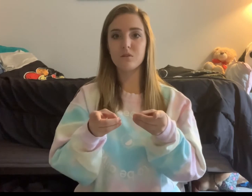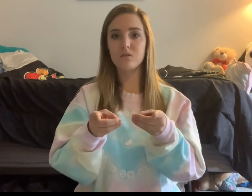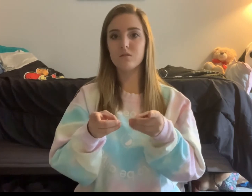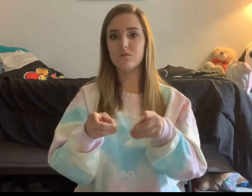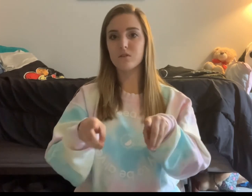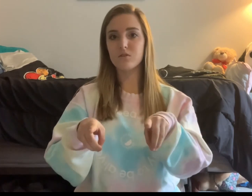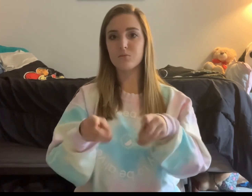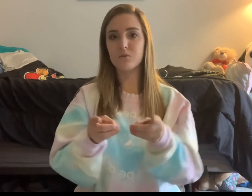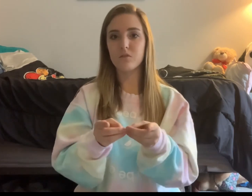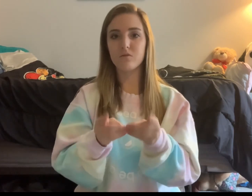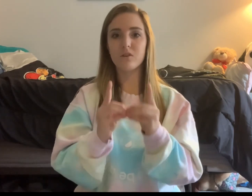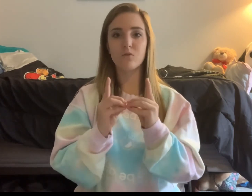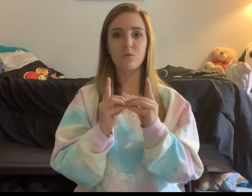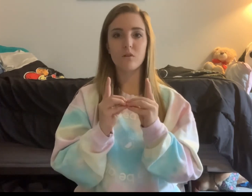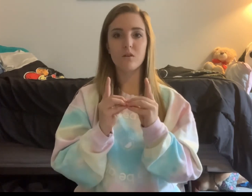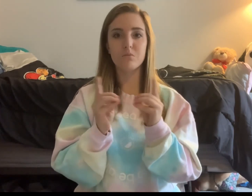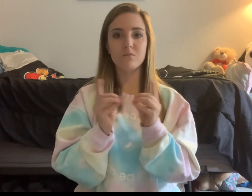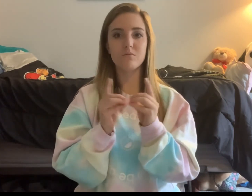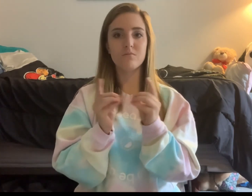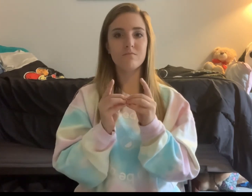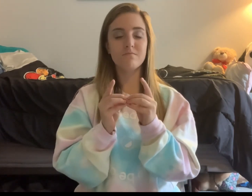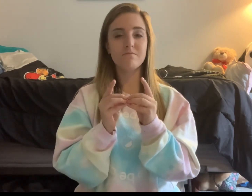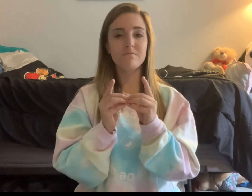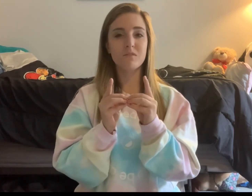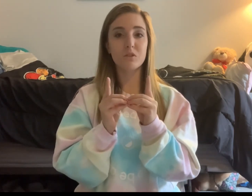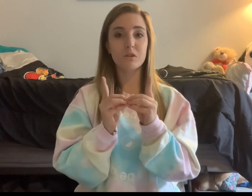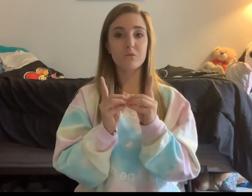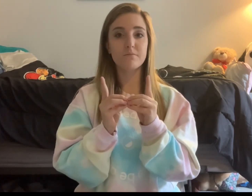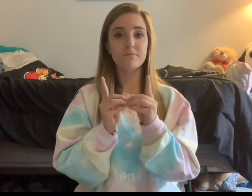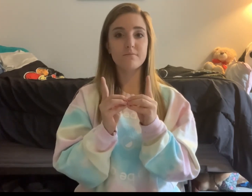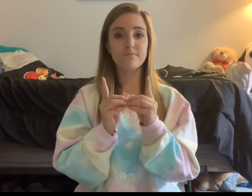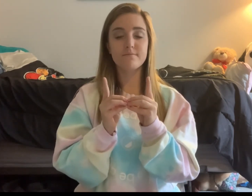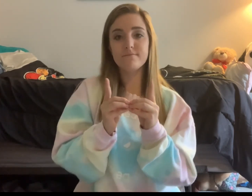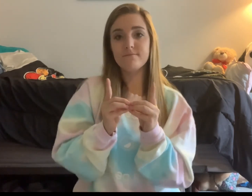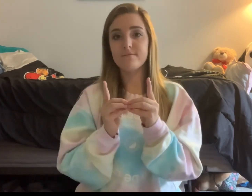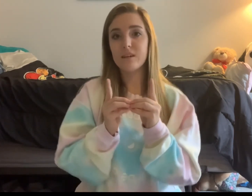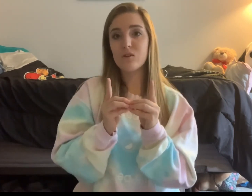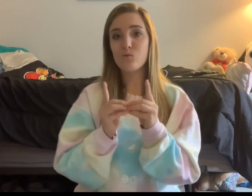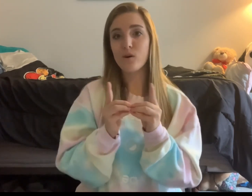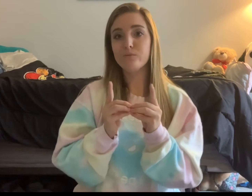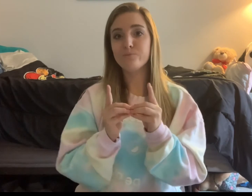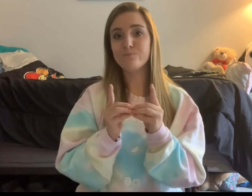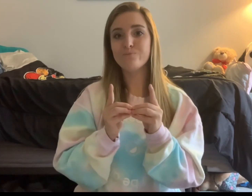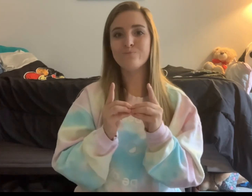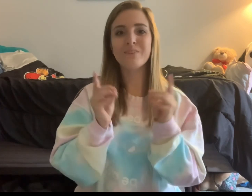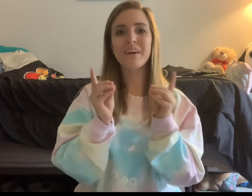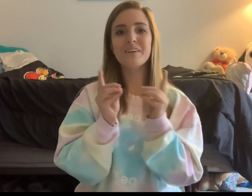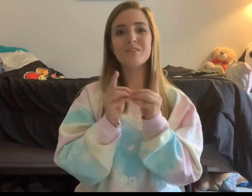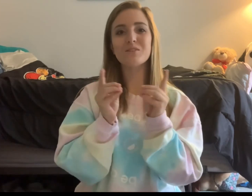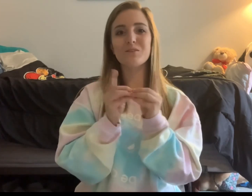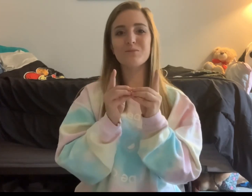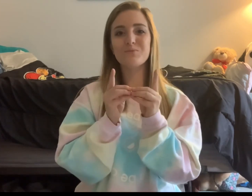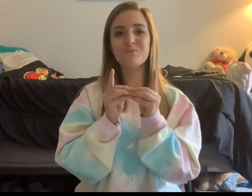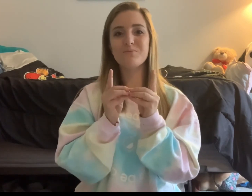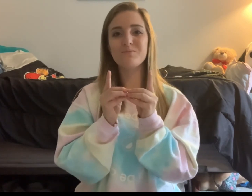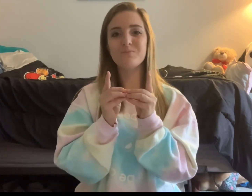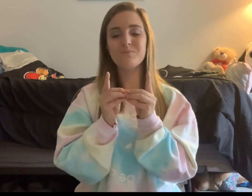the fingers are pointing front or up. So, either one. Dessert